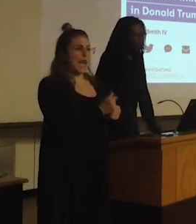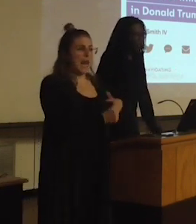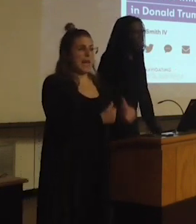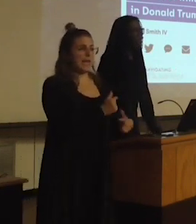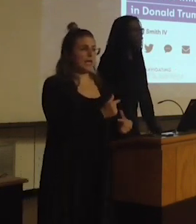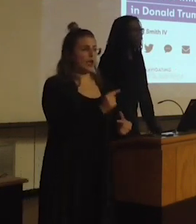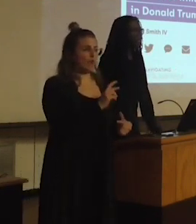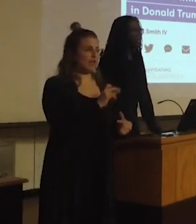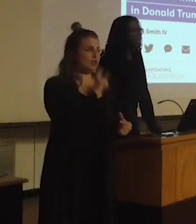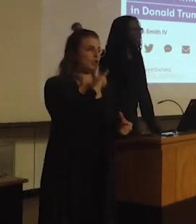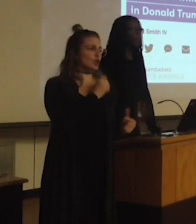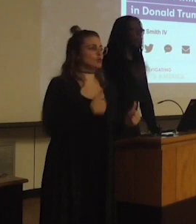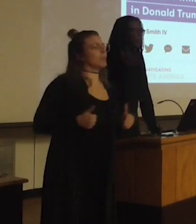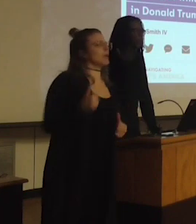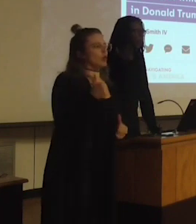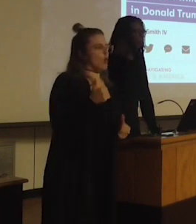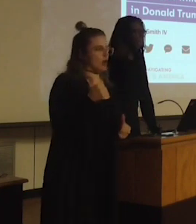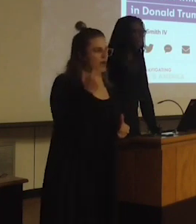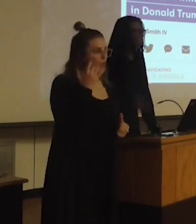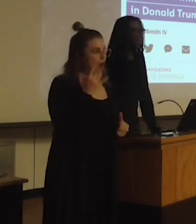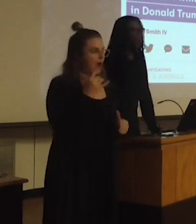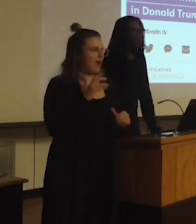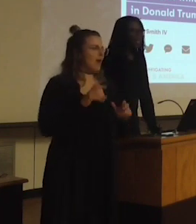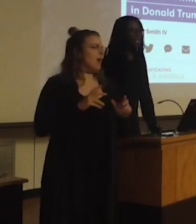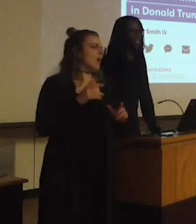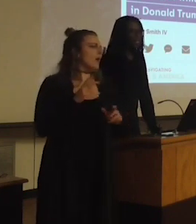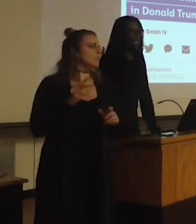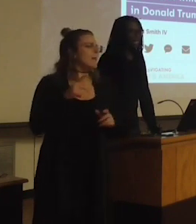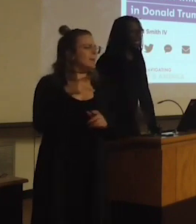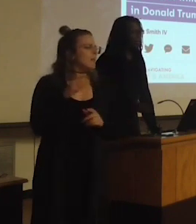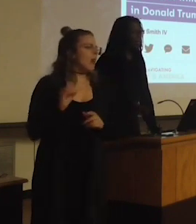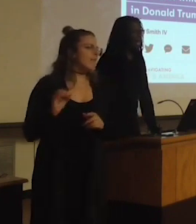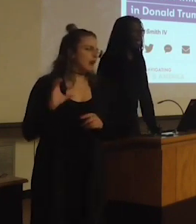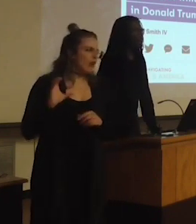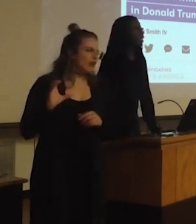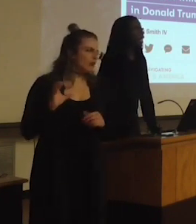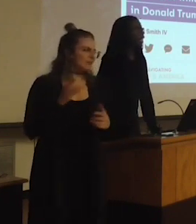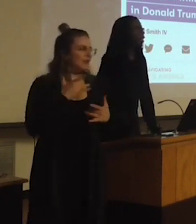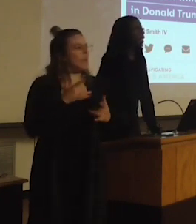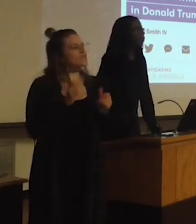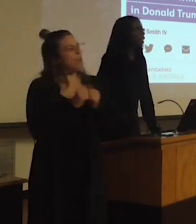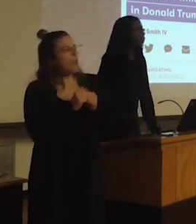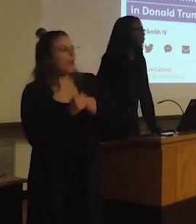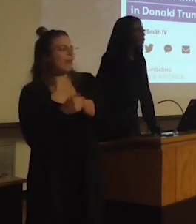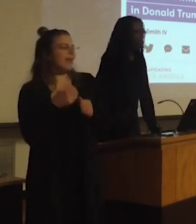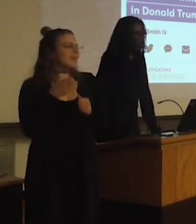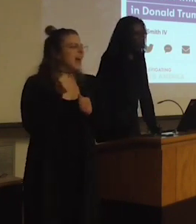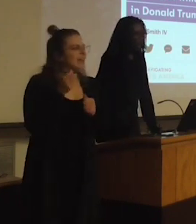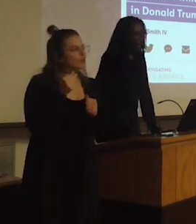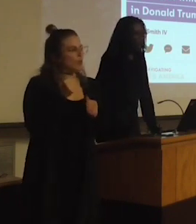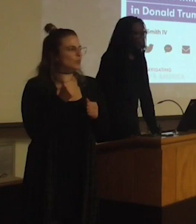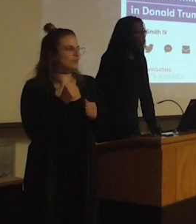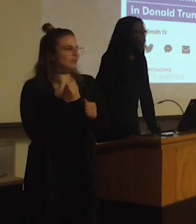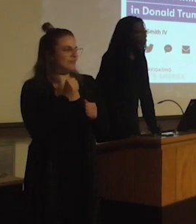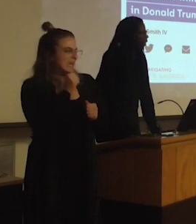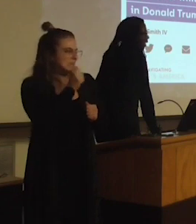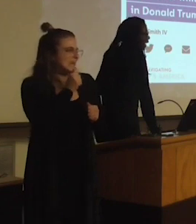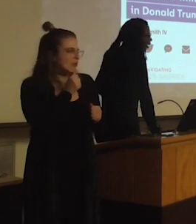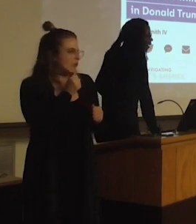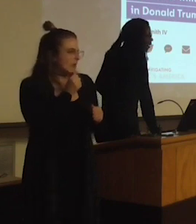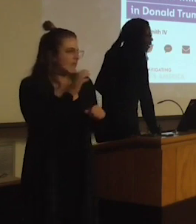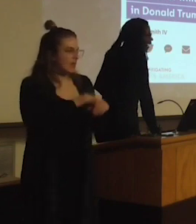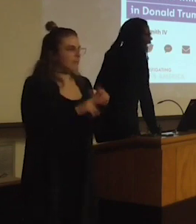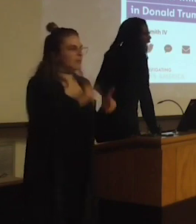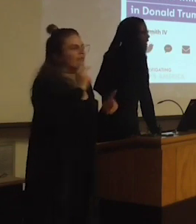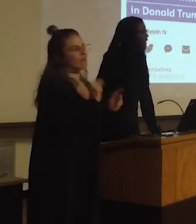racial superiority, because people of color are traditionally more lactose intolerant than people who are of Northern